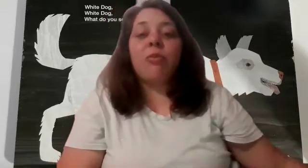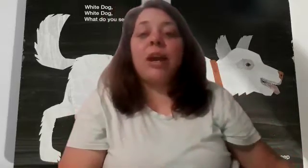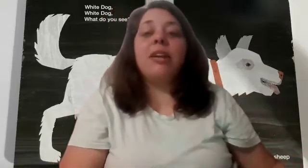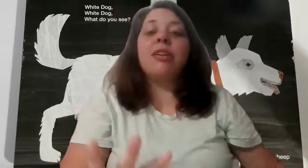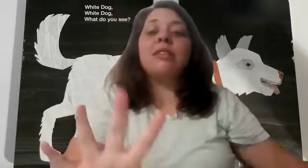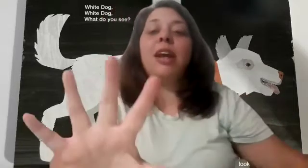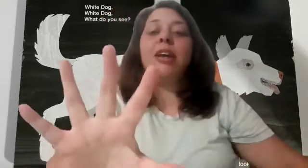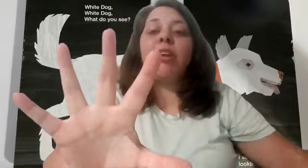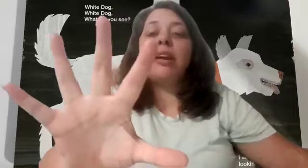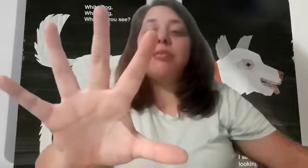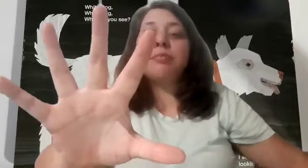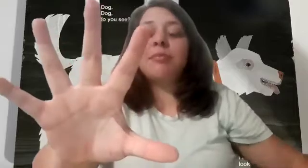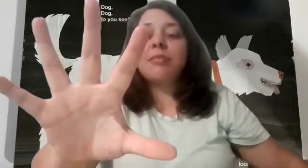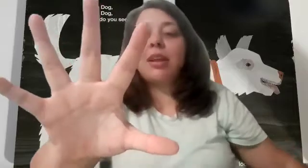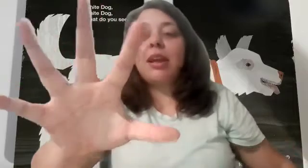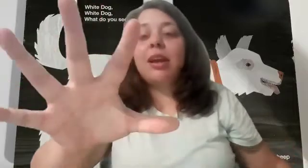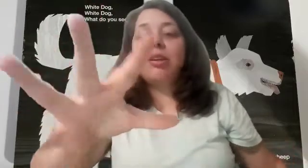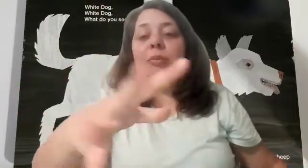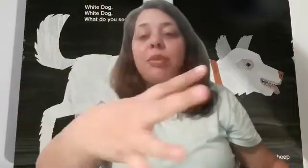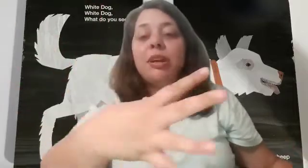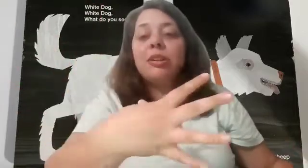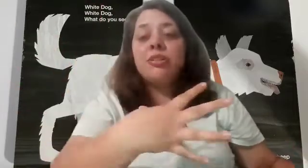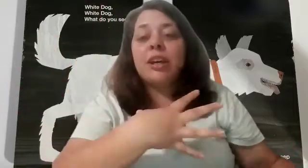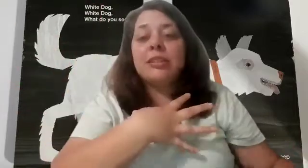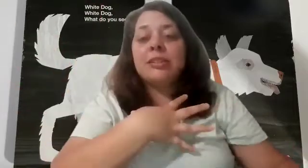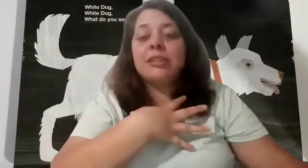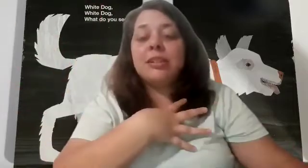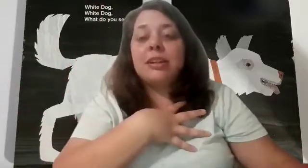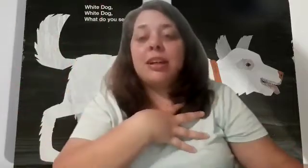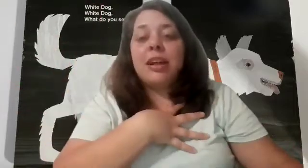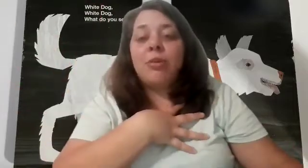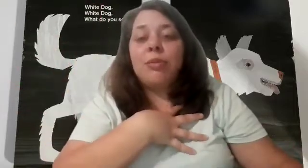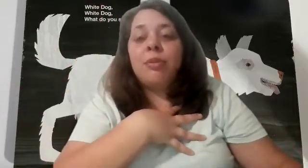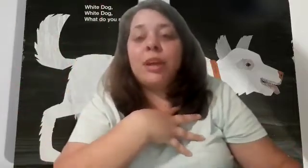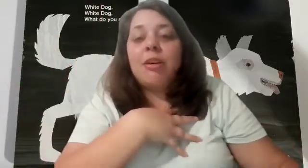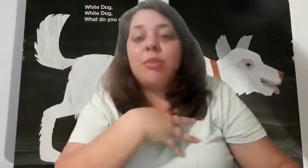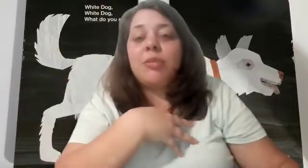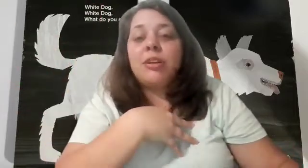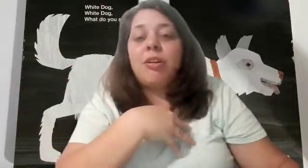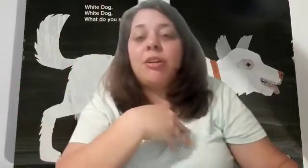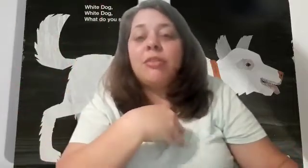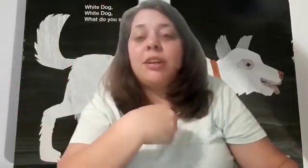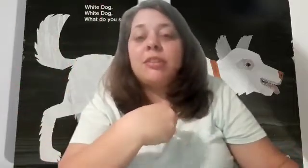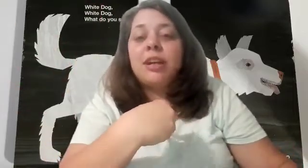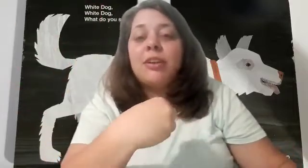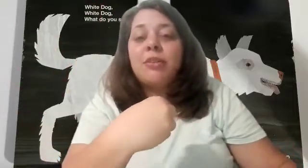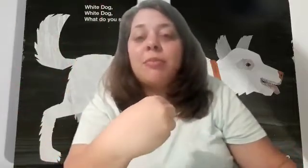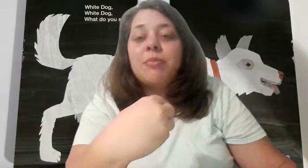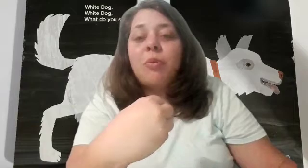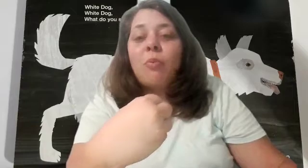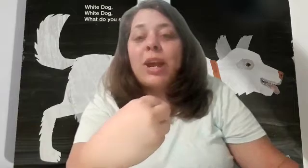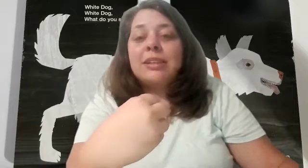Now for white, you're going to take your hand, and you're going to bring it to your chest. And when you pull out, you bring all your fingers